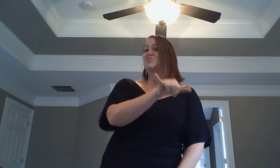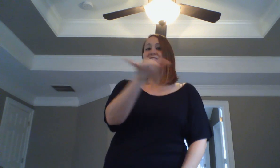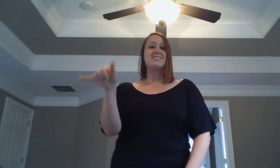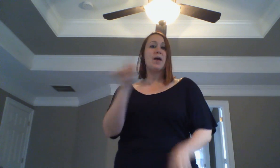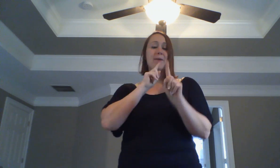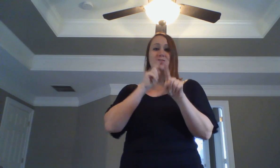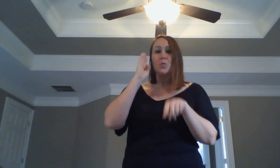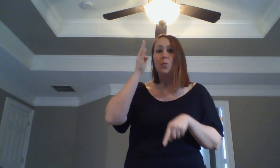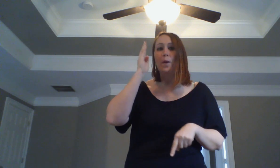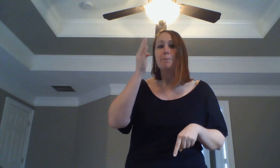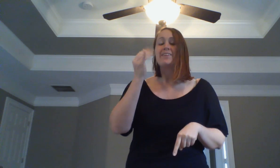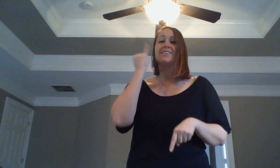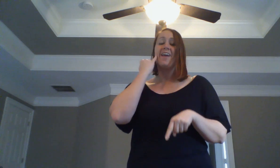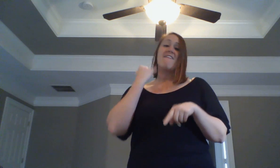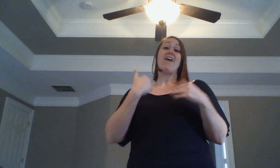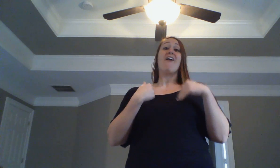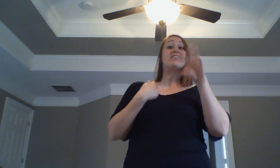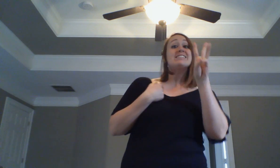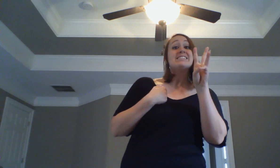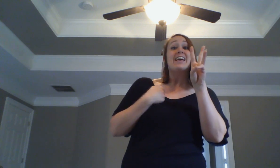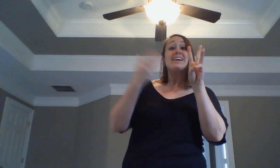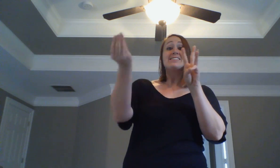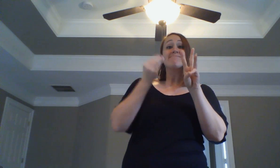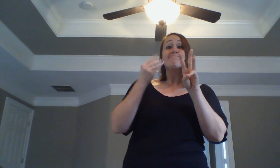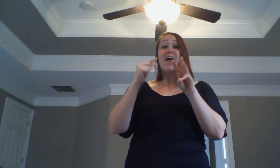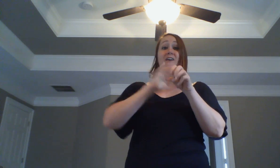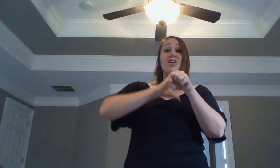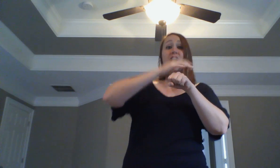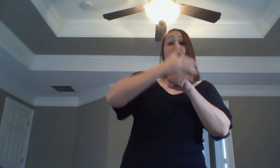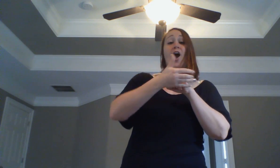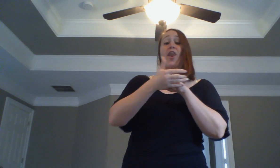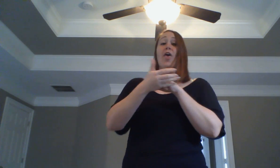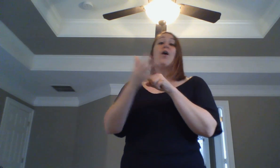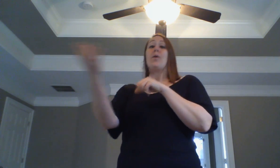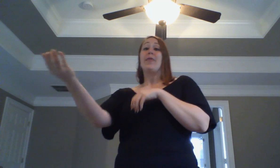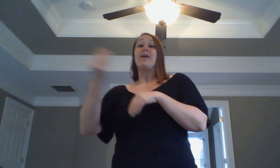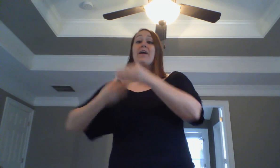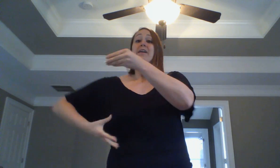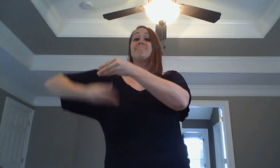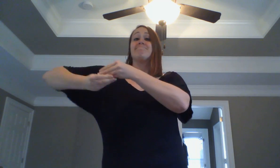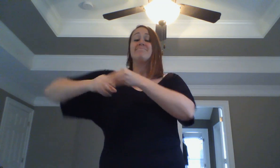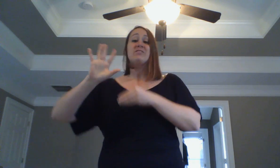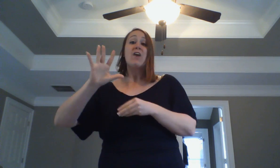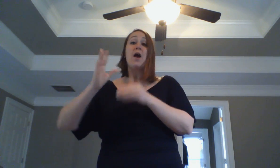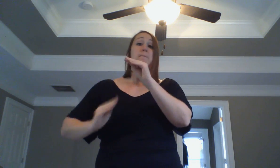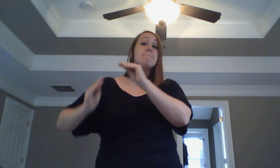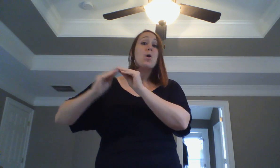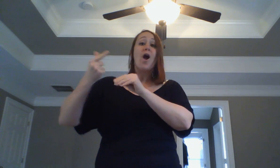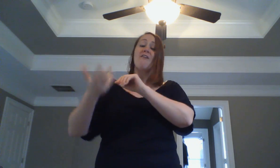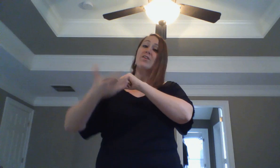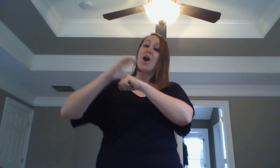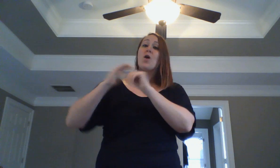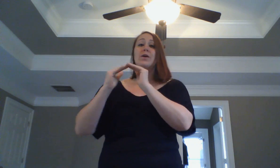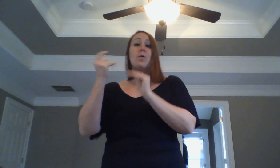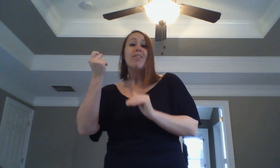6, I'm going to have 11. If I have 6 avocados and you gave me 5, I'm going to have 11 either way. Let's do a couple, since this number line is so nice,